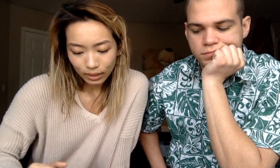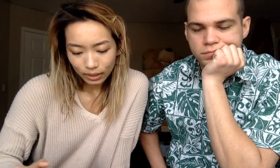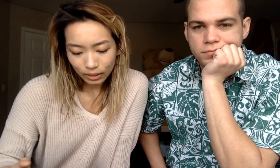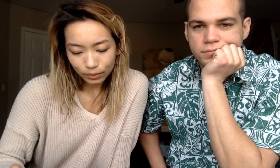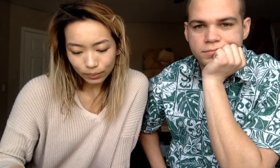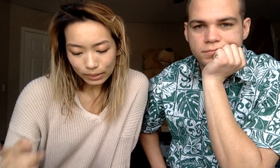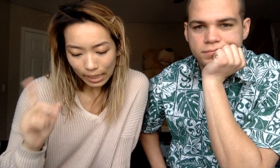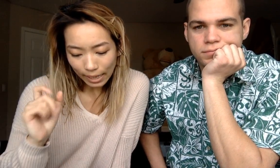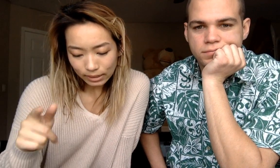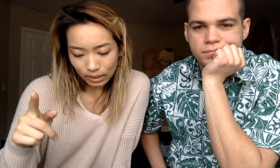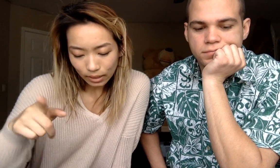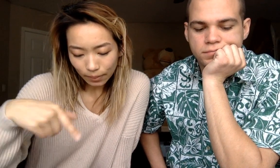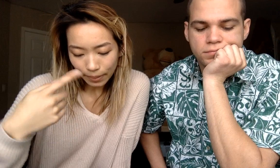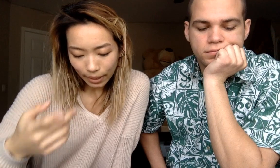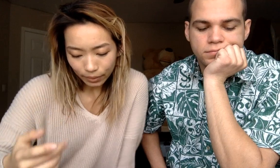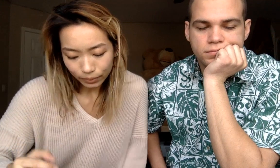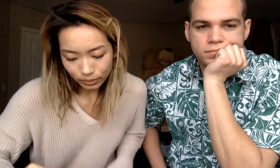He was asking about